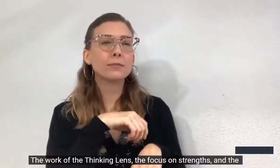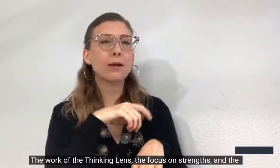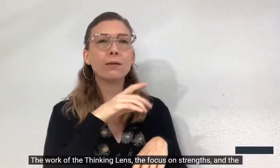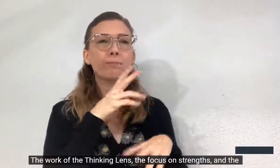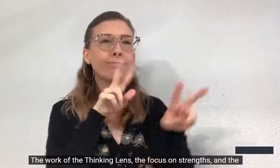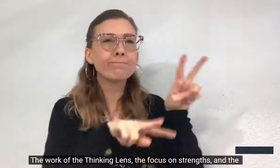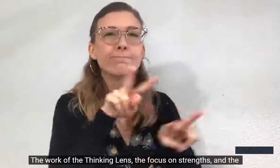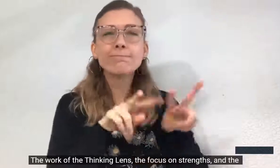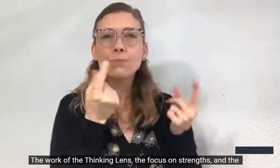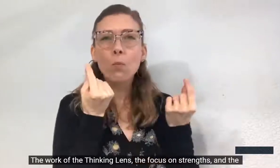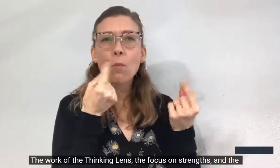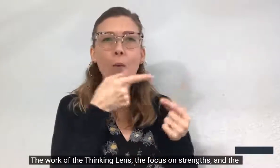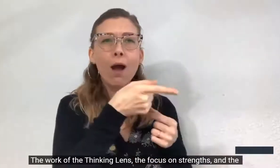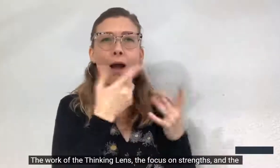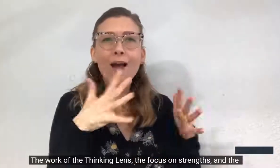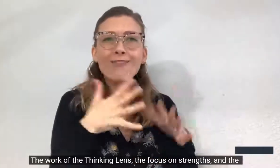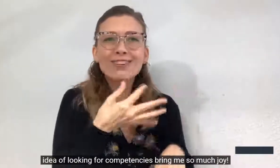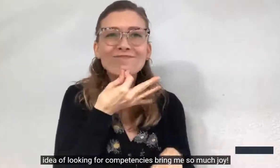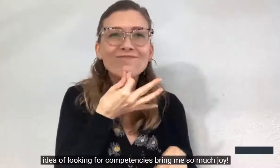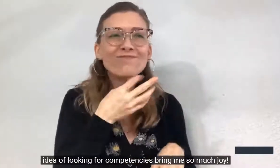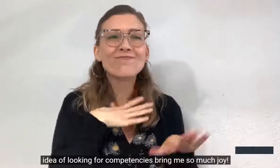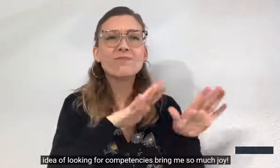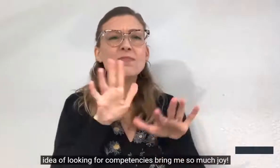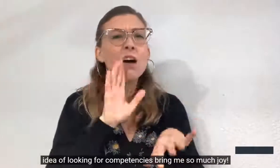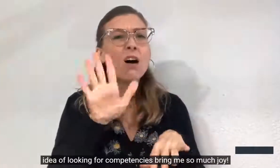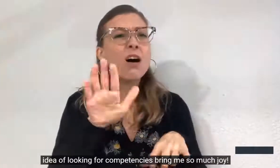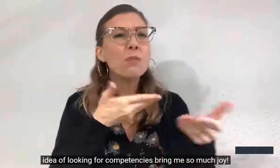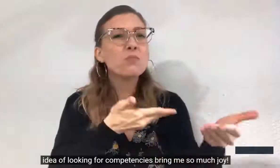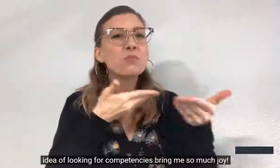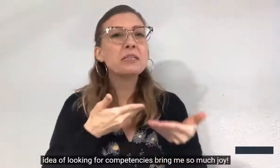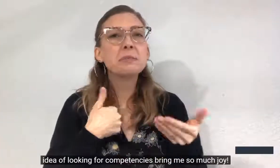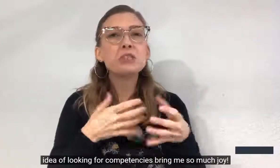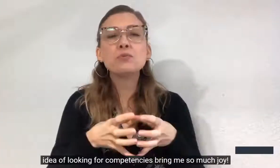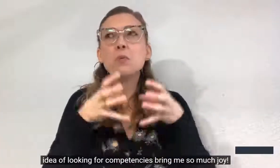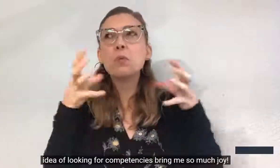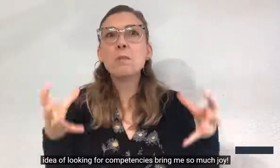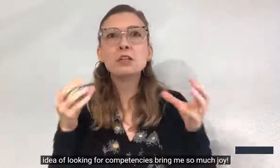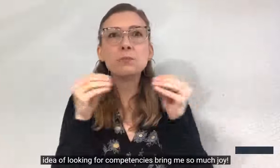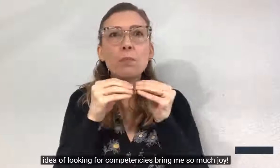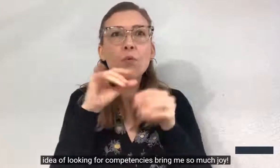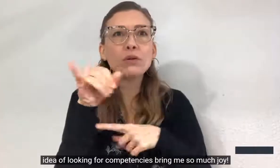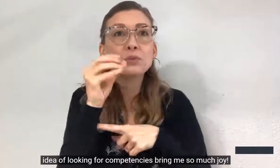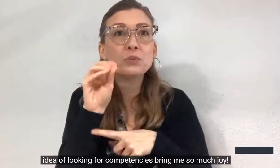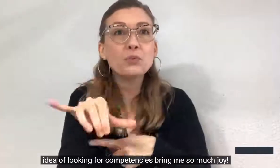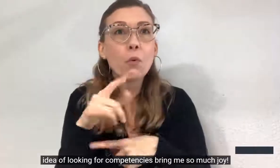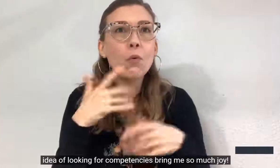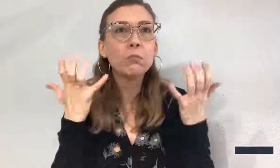the idea of the thinking lens, focusing on students' strengths, looking for their competencies, brings me so